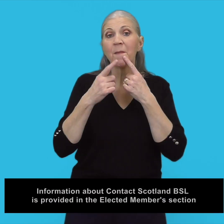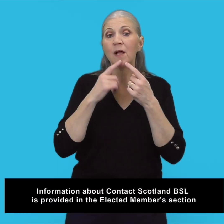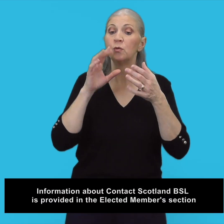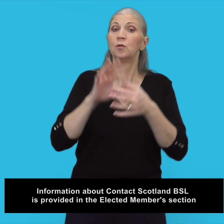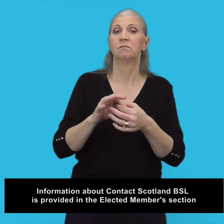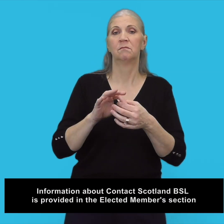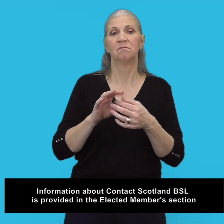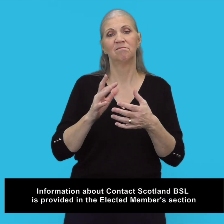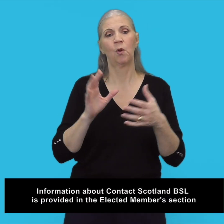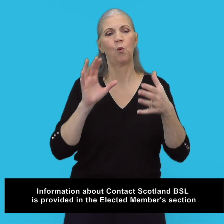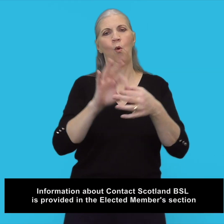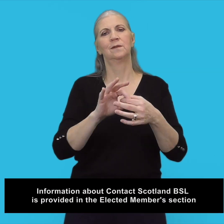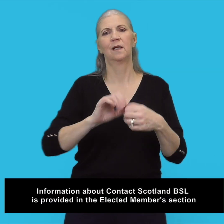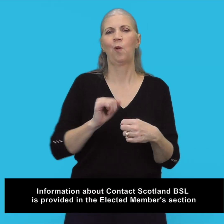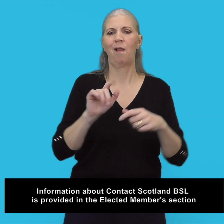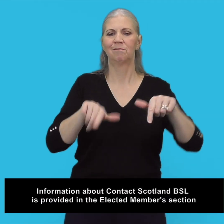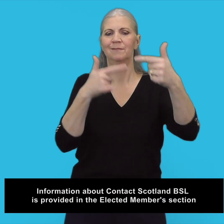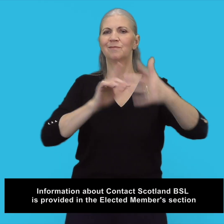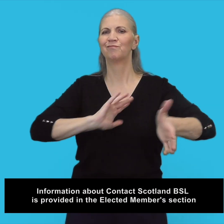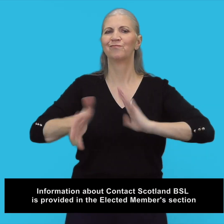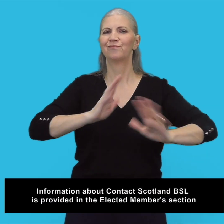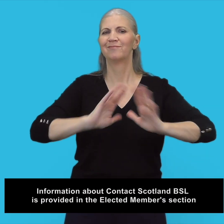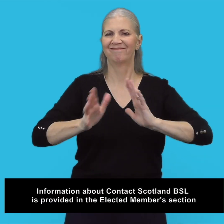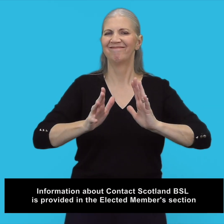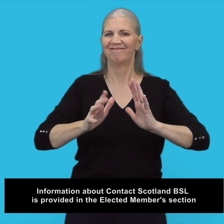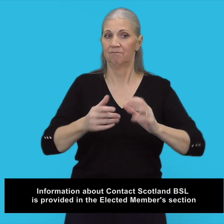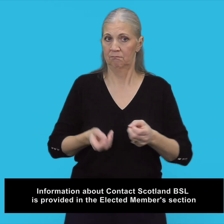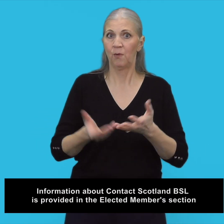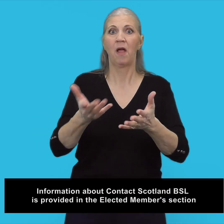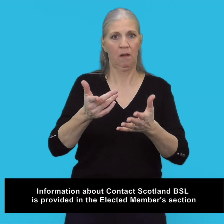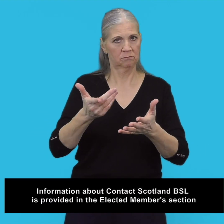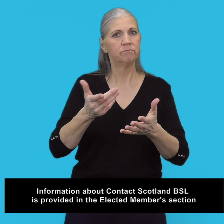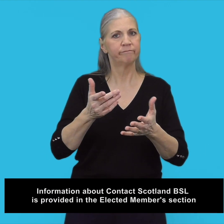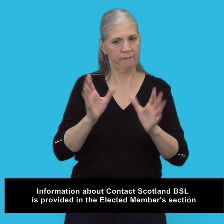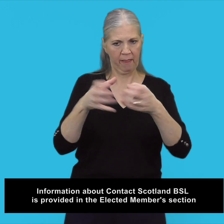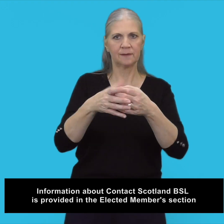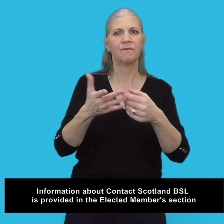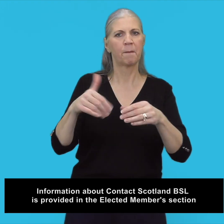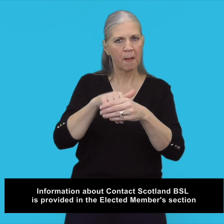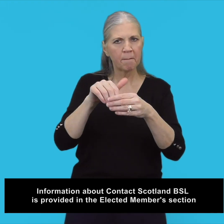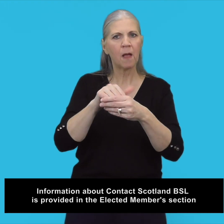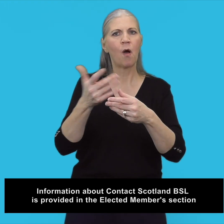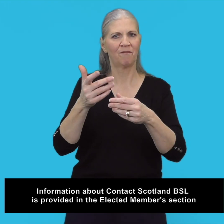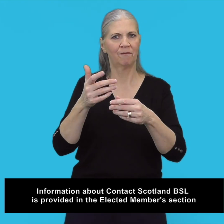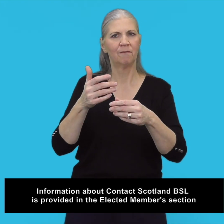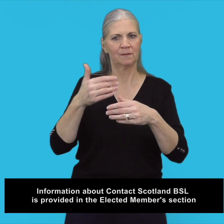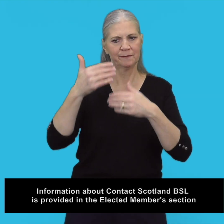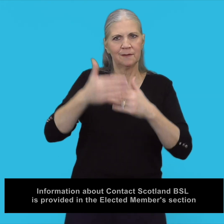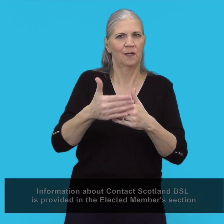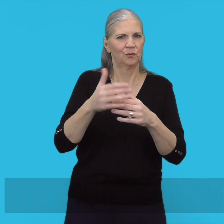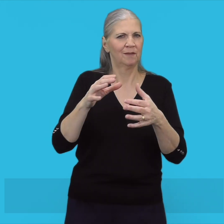Information about Contact Scotland BSL is provided in the elected members section of our intranet.